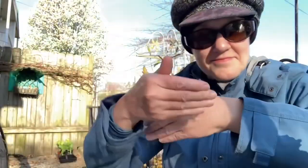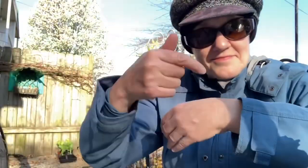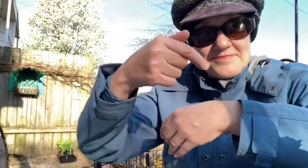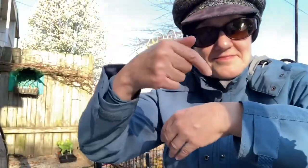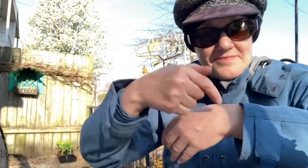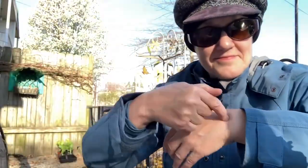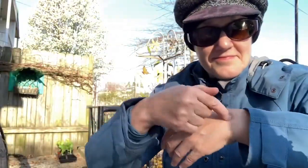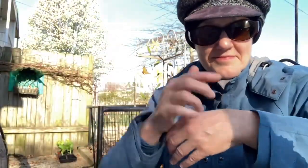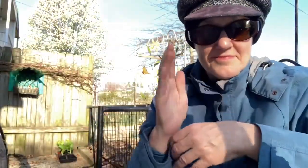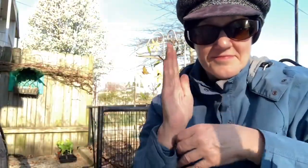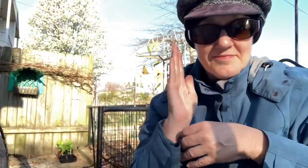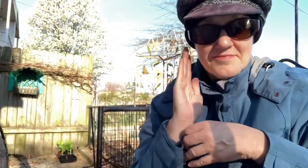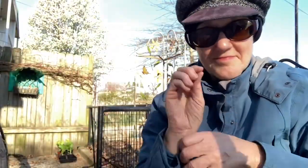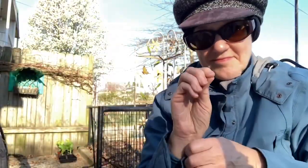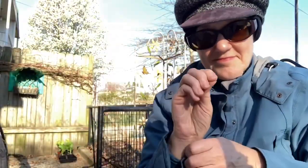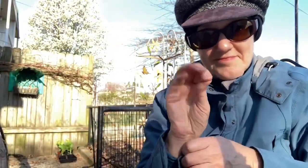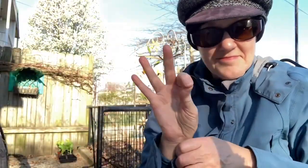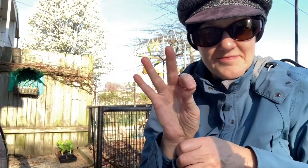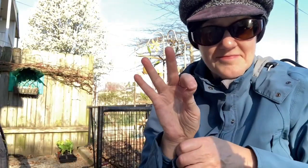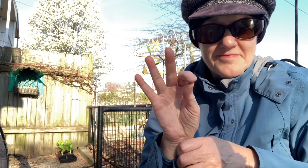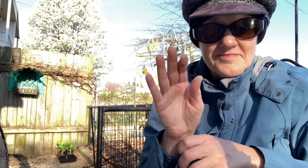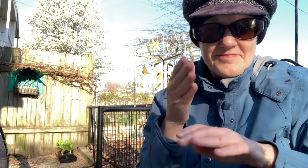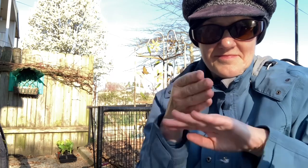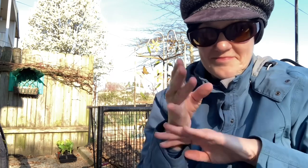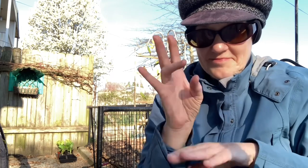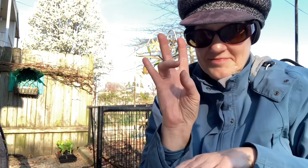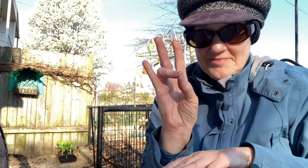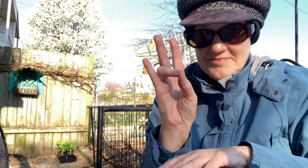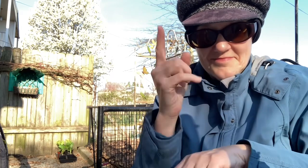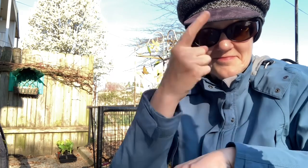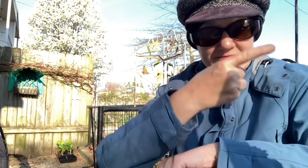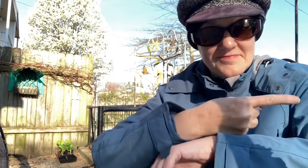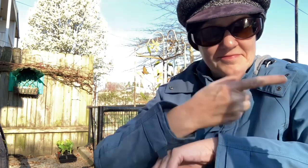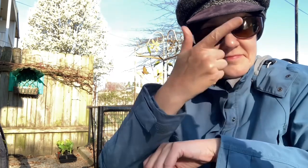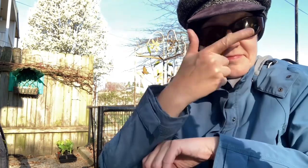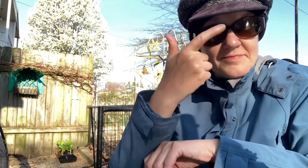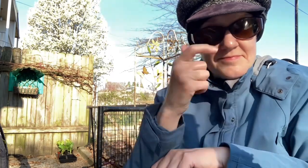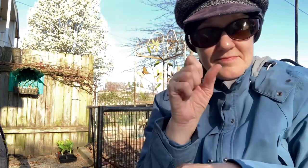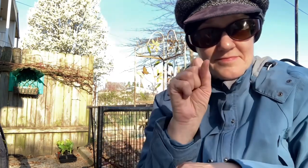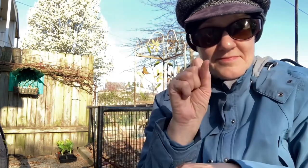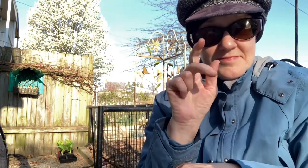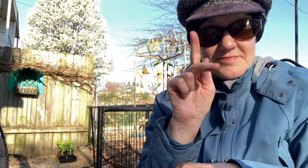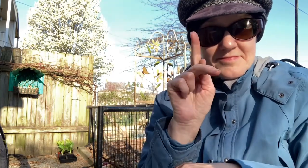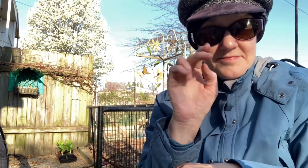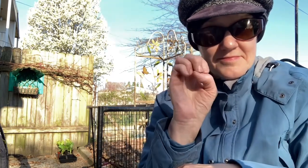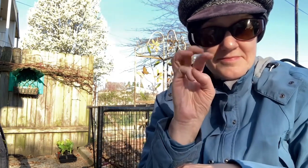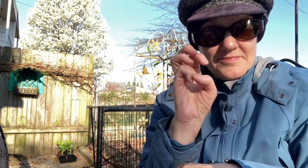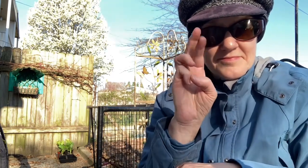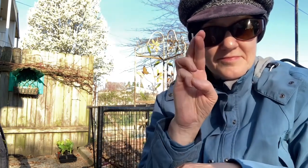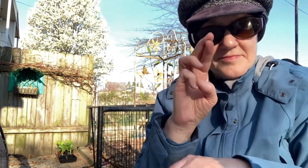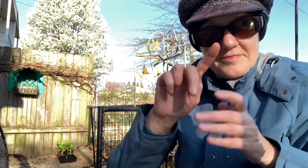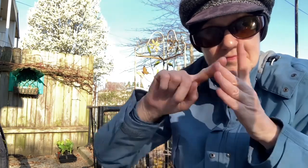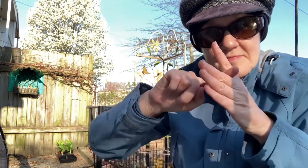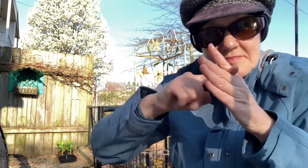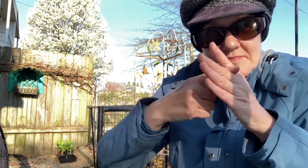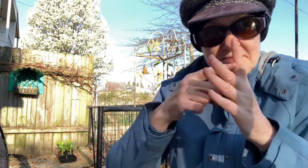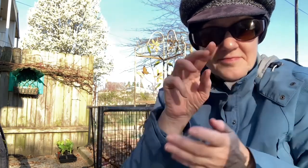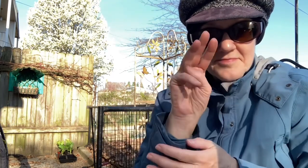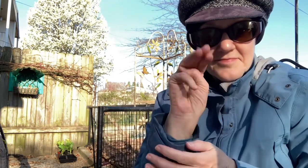Now, next time, I'm going to take the straw off maybe after 7 days because that skewer